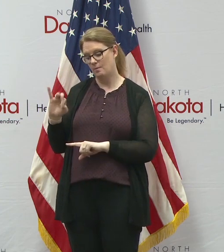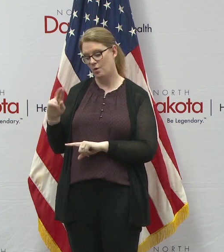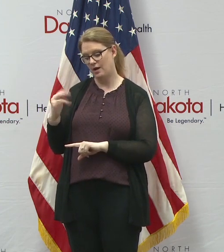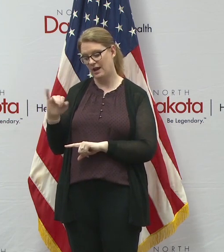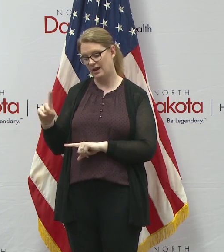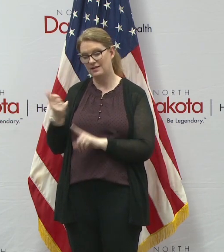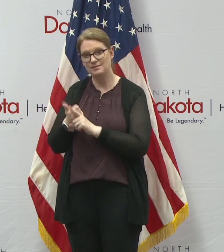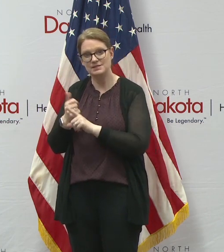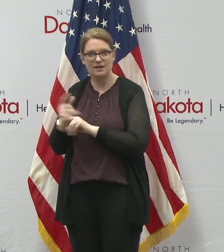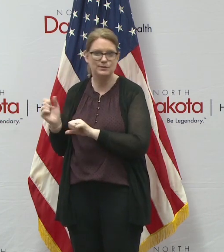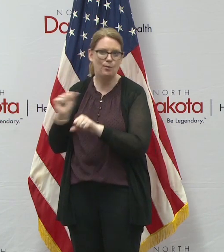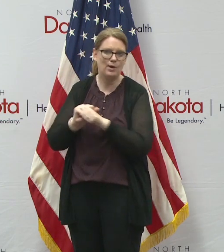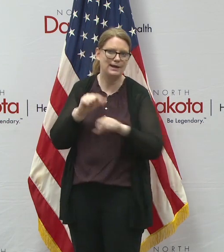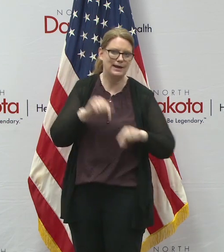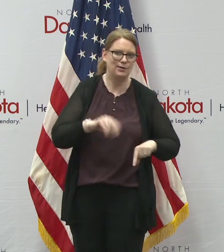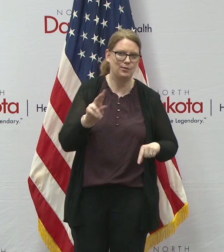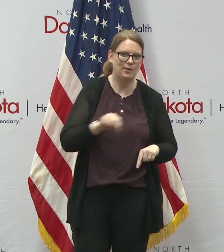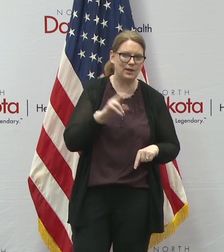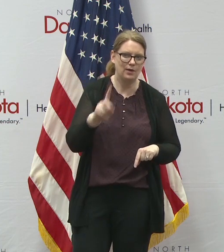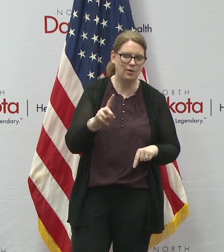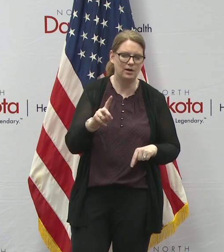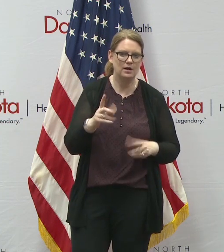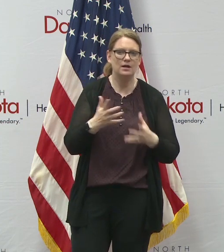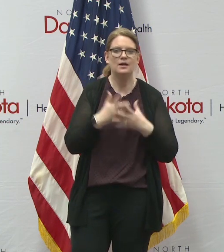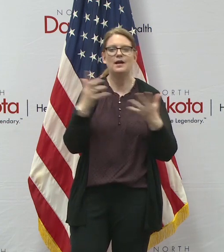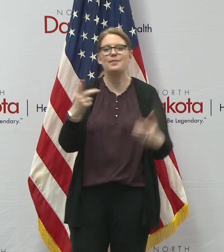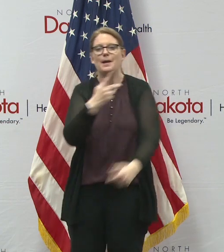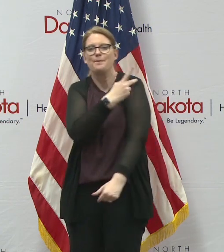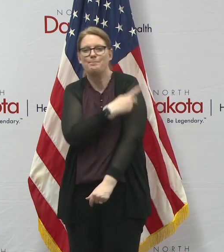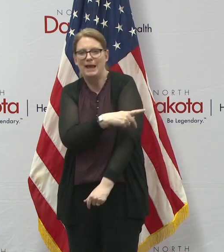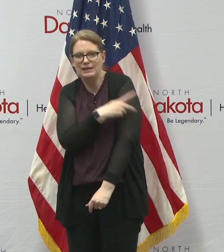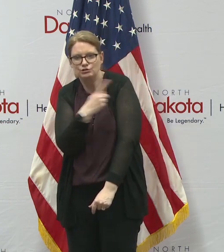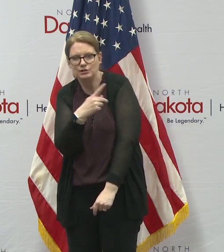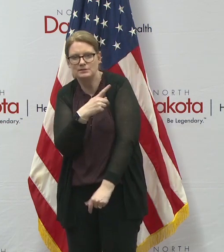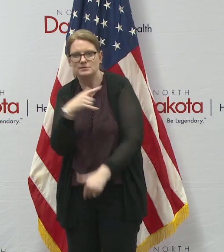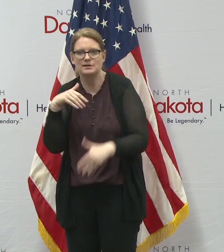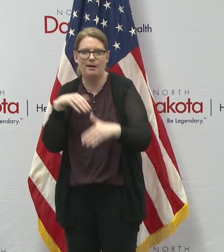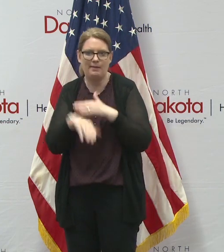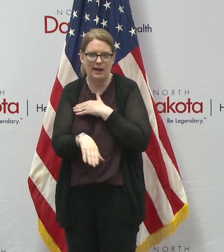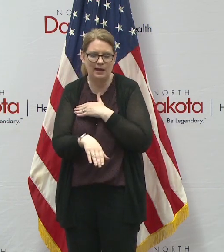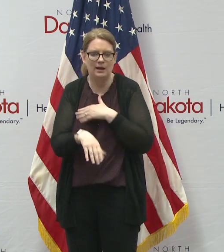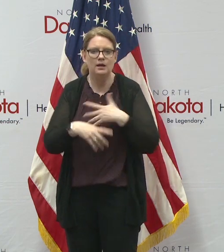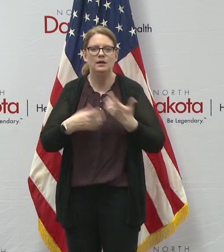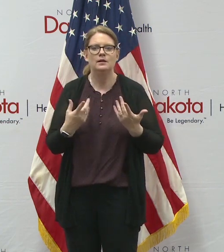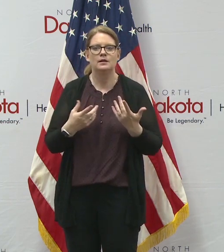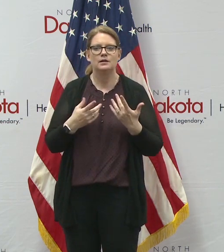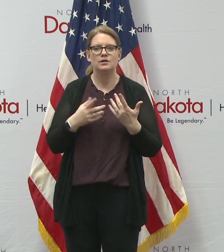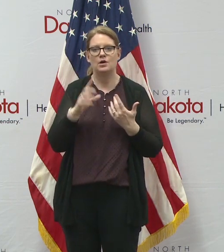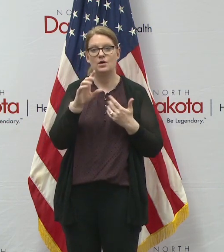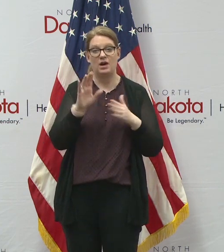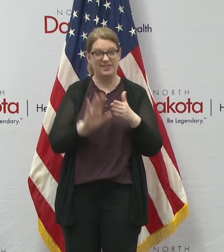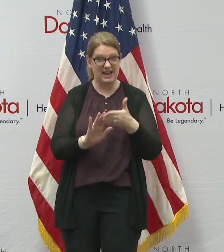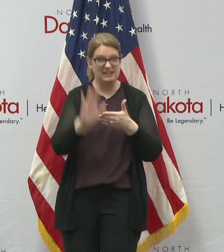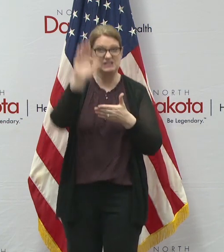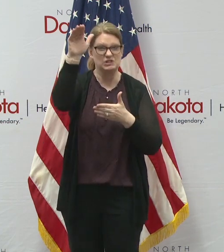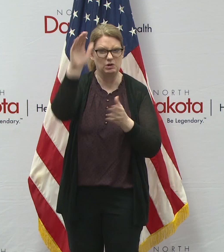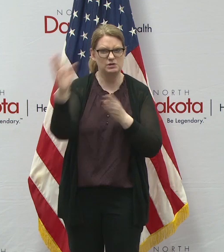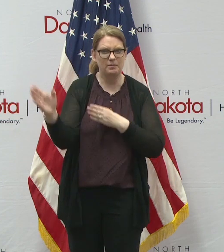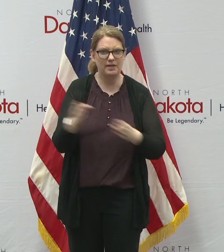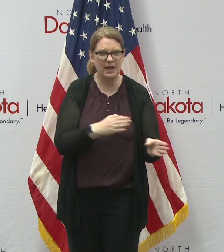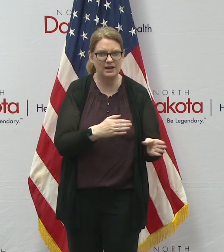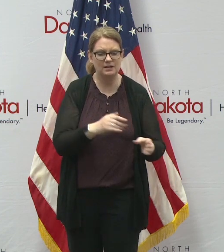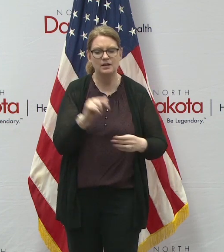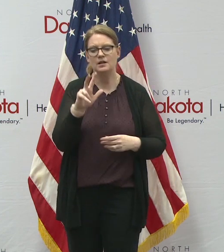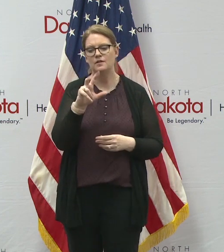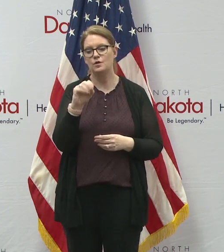Dakota. And we also know that there's a lot of patients that come in. As we've talked before, when we're doing our surge planning, we have to plan for 30